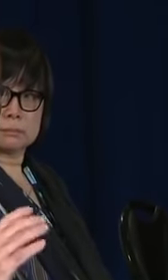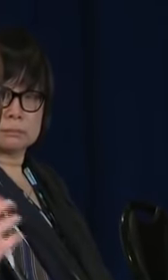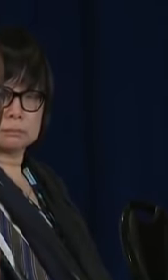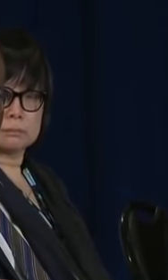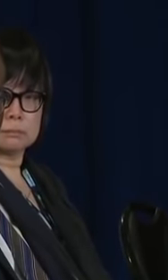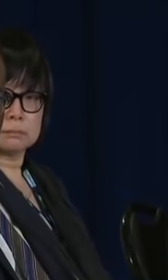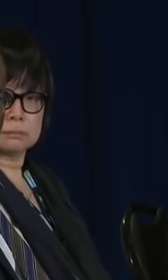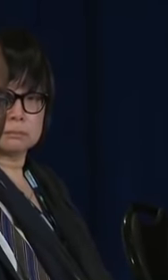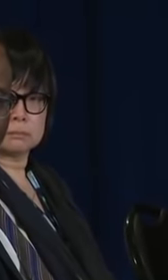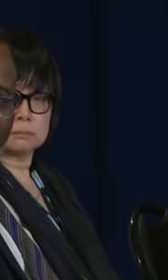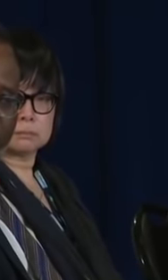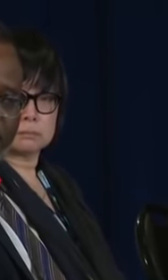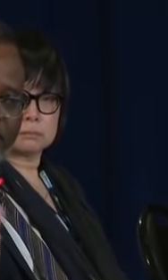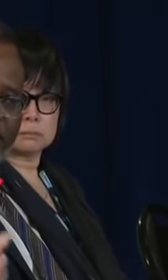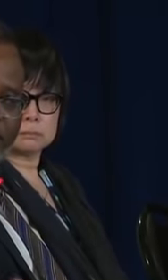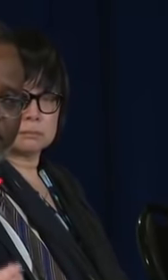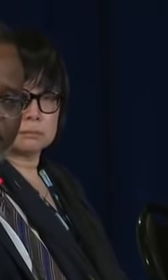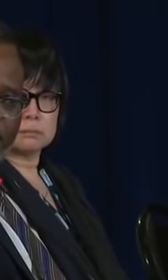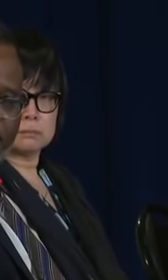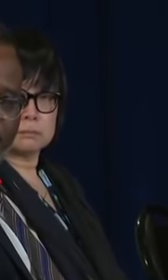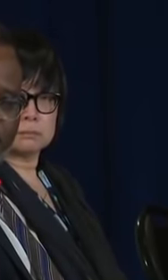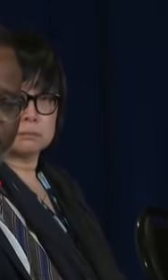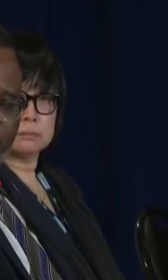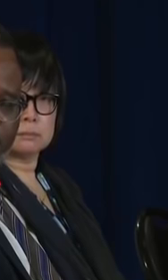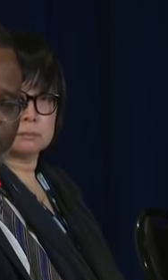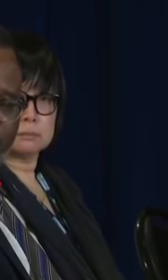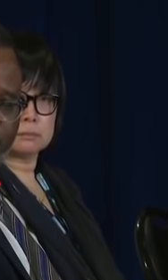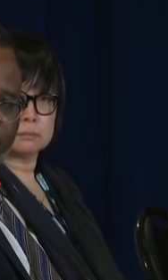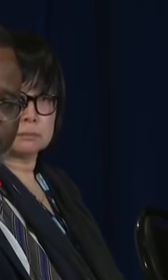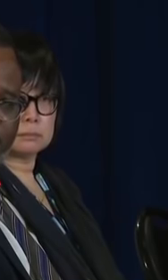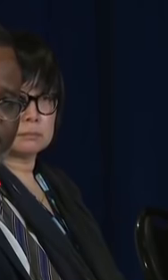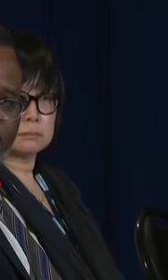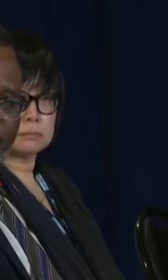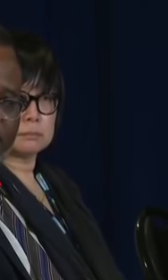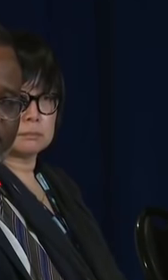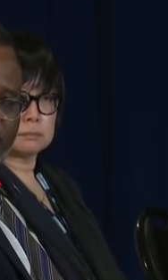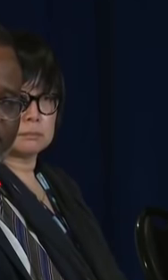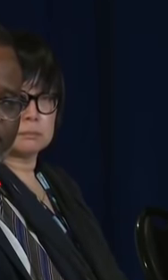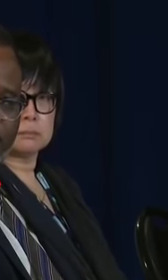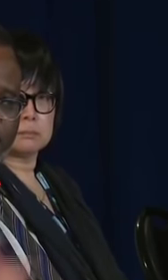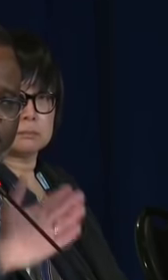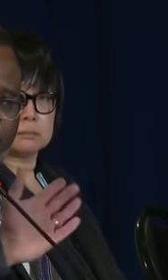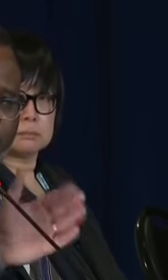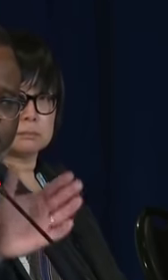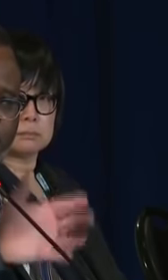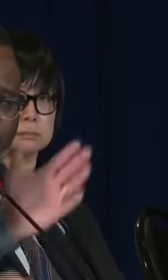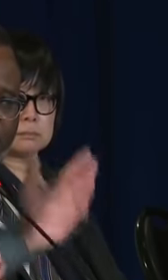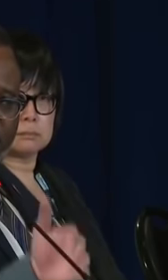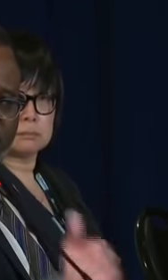assistance, that folks, it's not going to be like a fast food situation, that there has to be those,